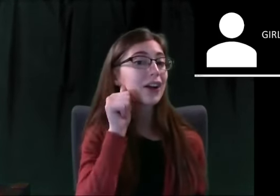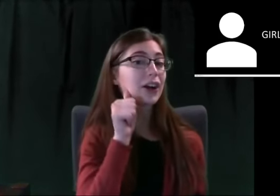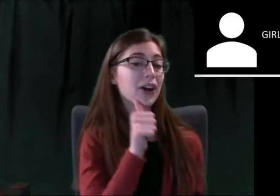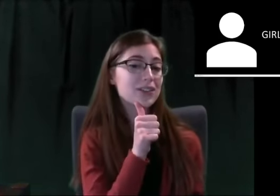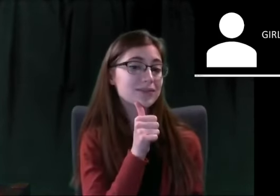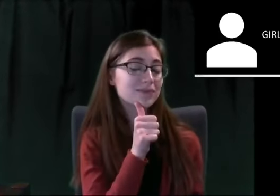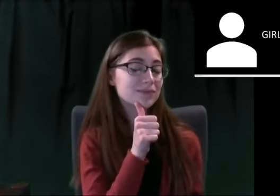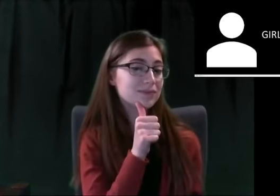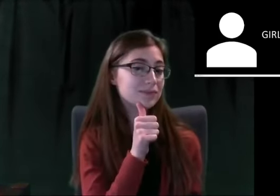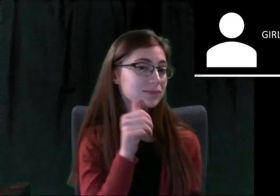girl,